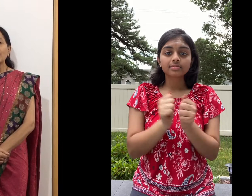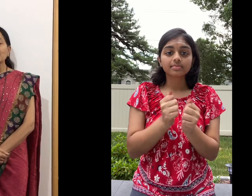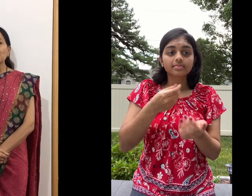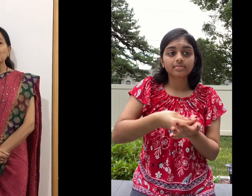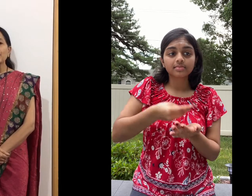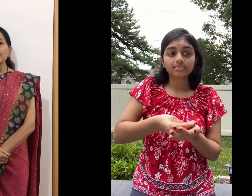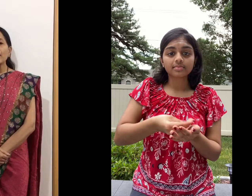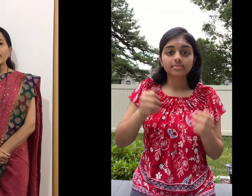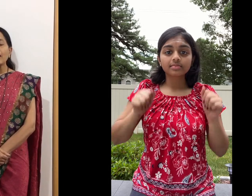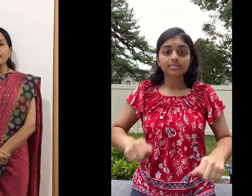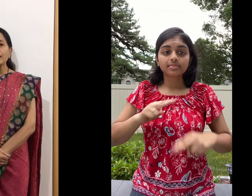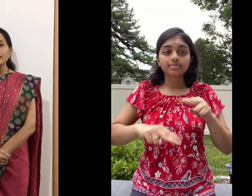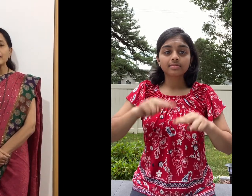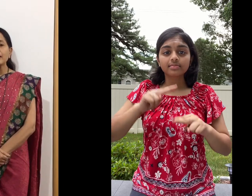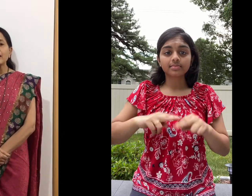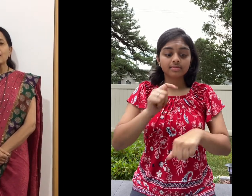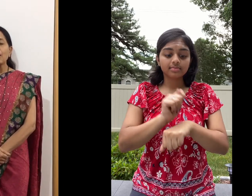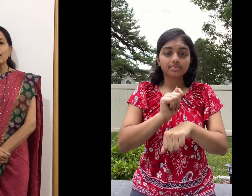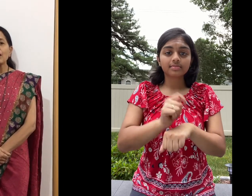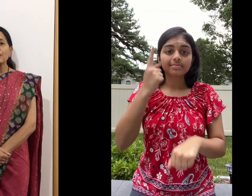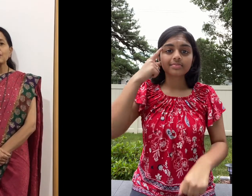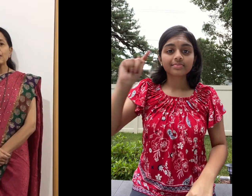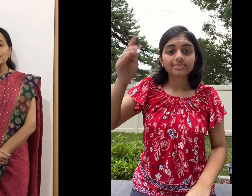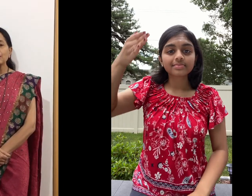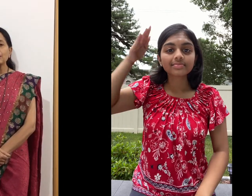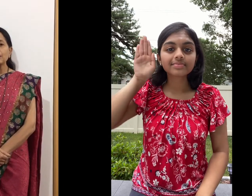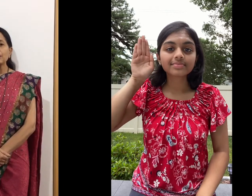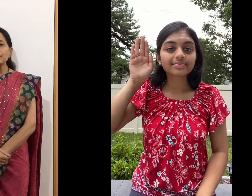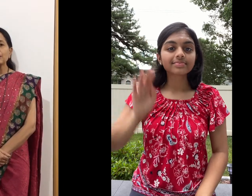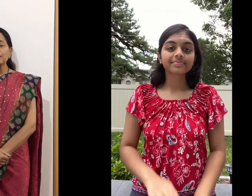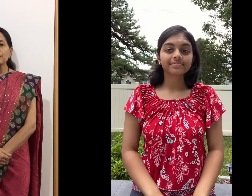Ullavaru Shivalaya Maduvaru.